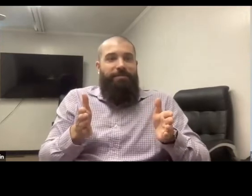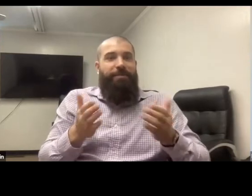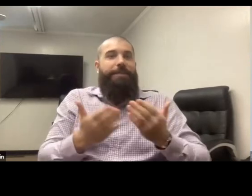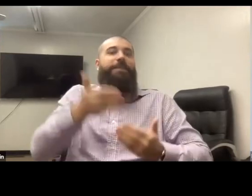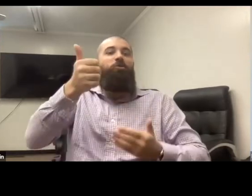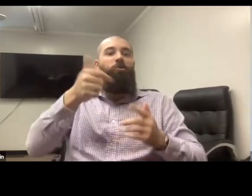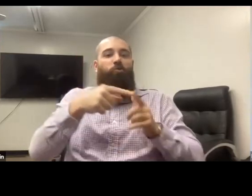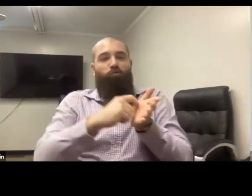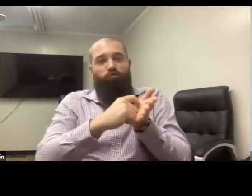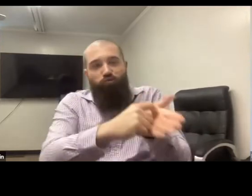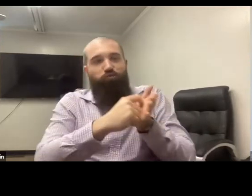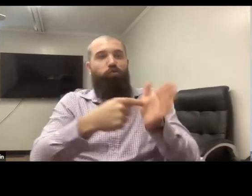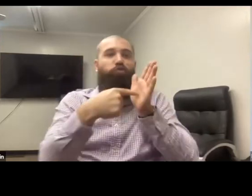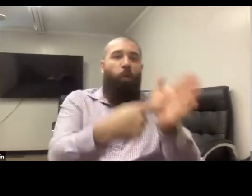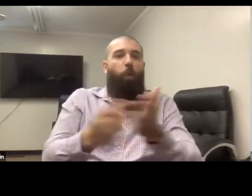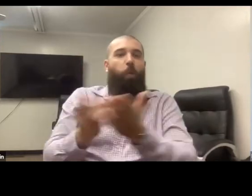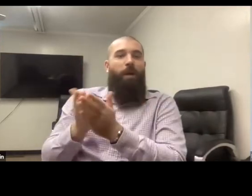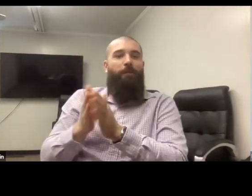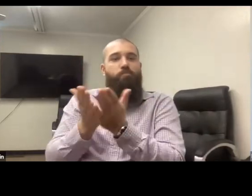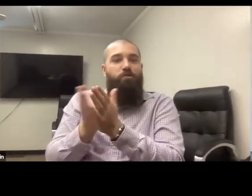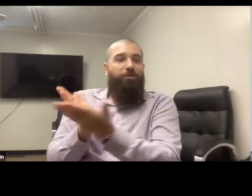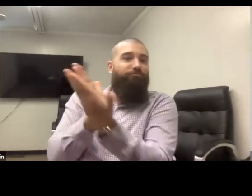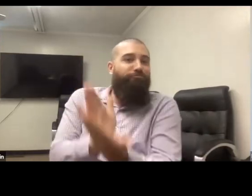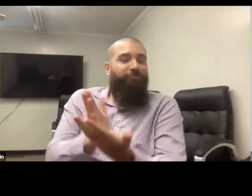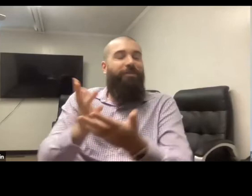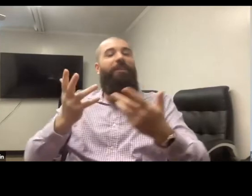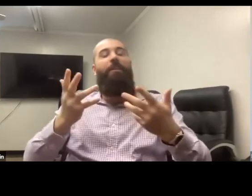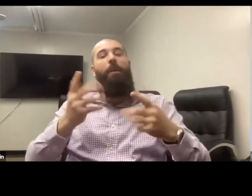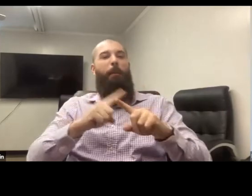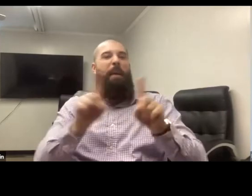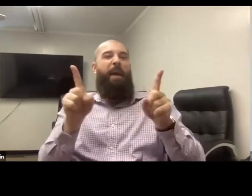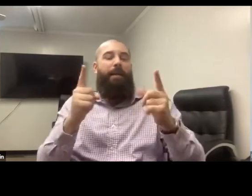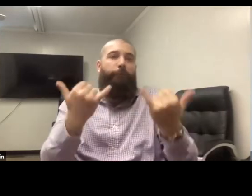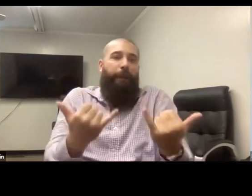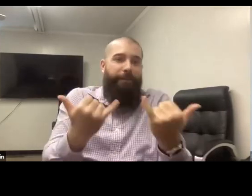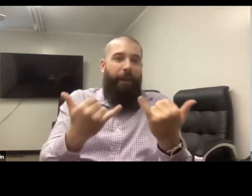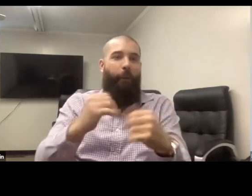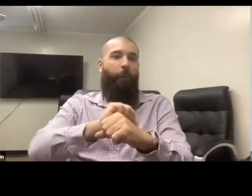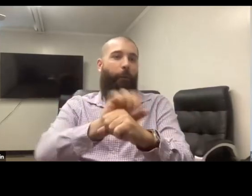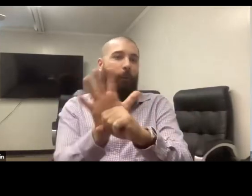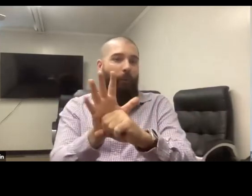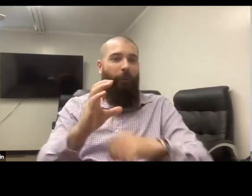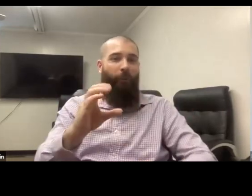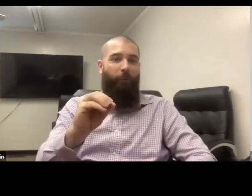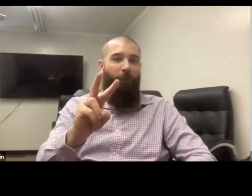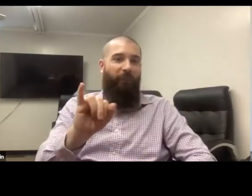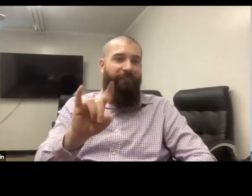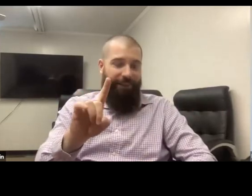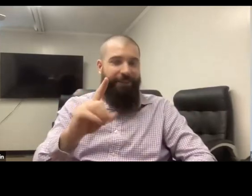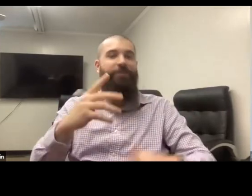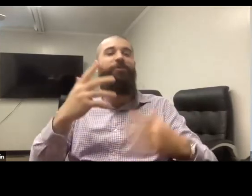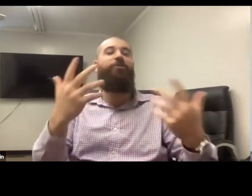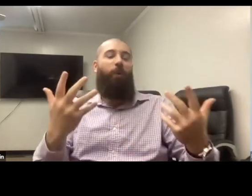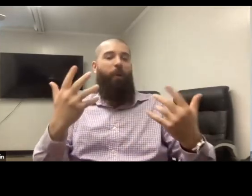You know, we prefer meeting in person, you know, so we can, you know, have some hands-on, some books and some written stuff.